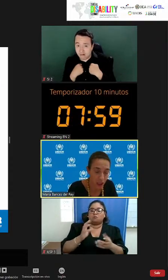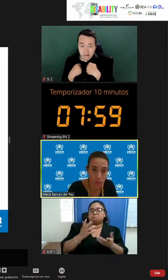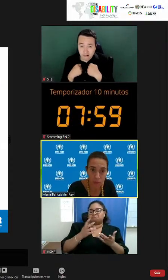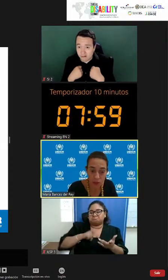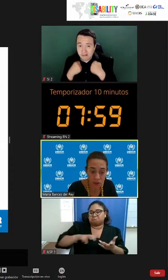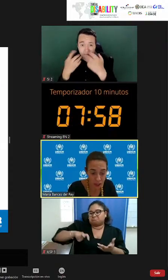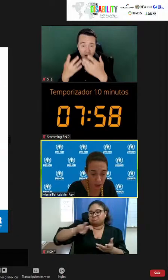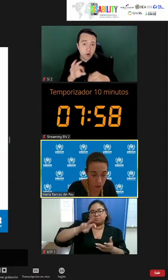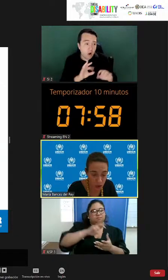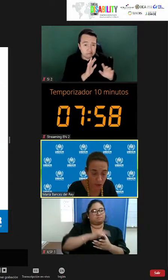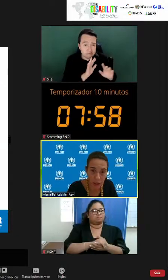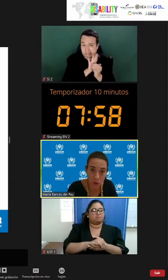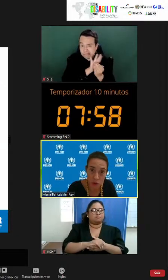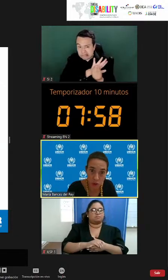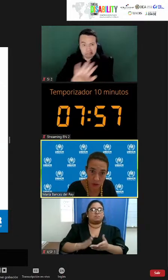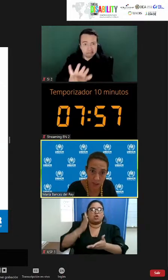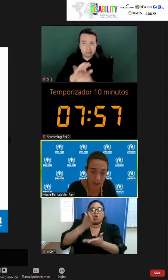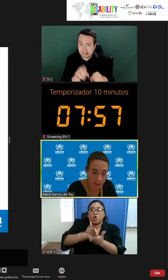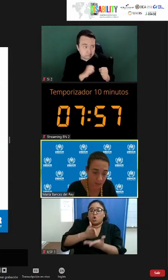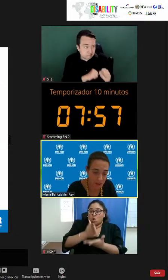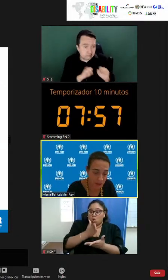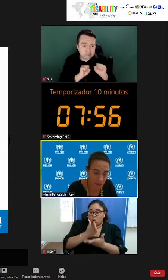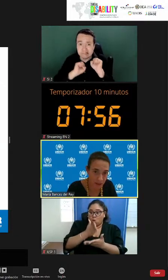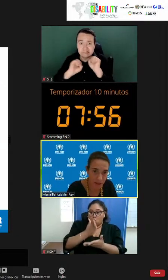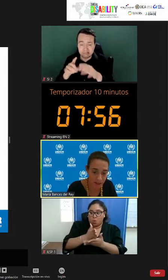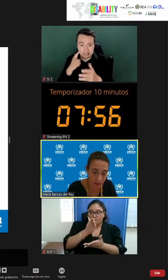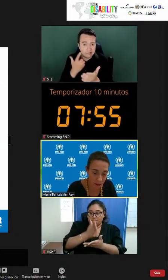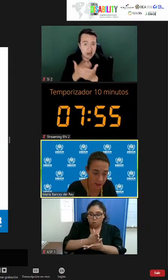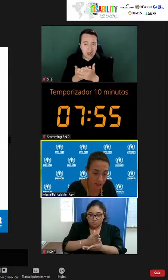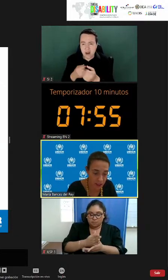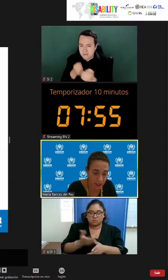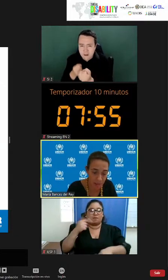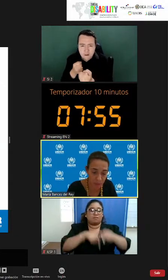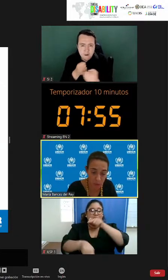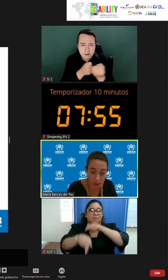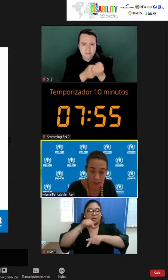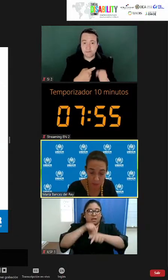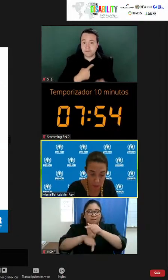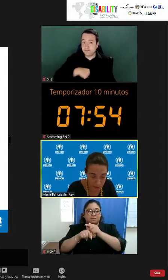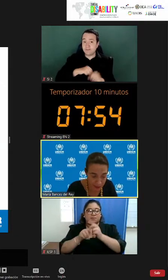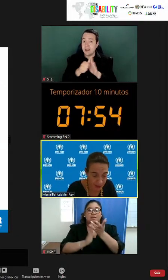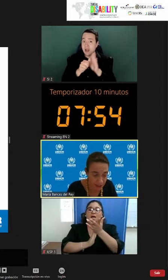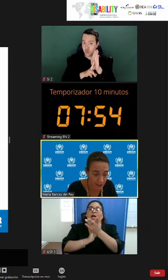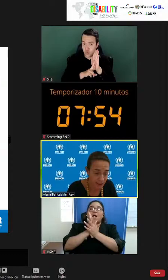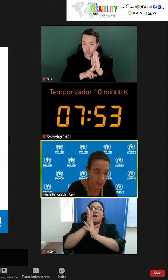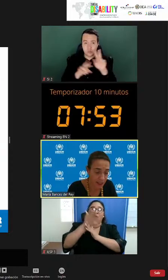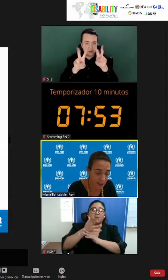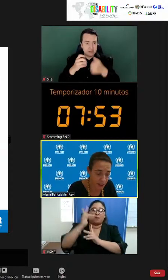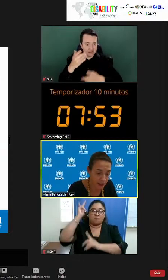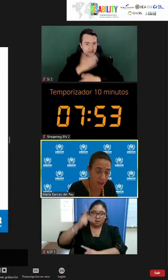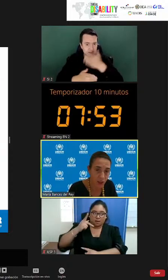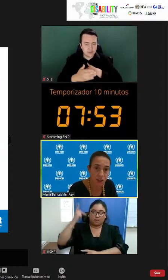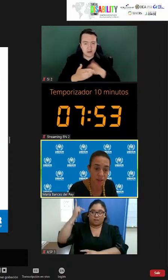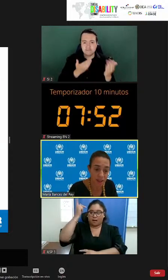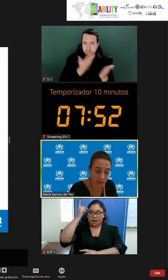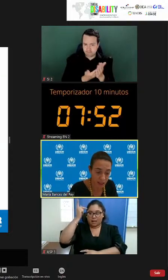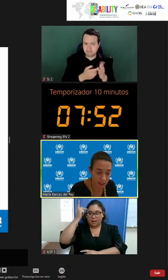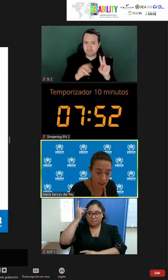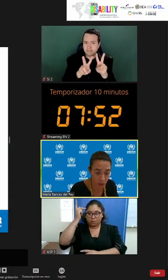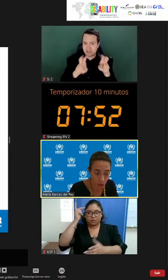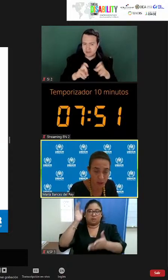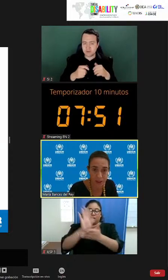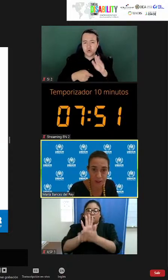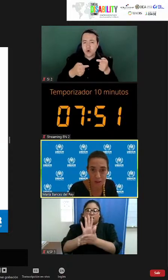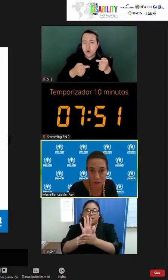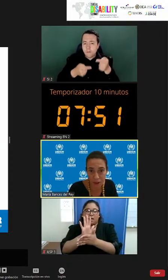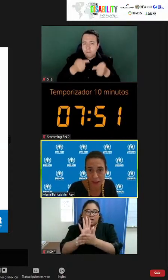forceful displacement the commitment of during next year with the inclusion of disabilities included through our policy